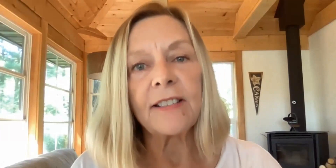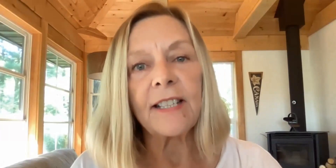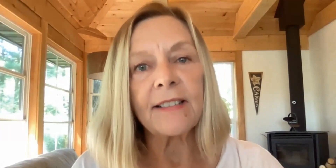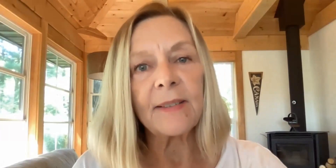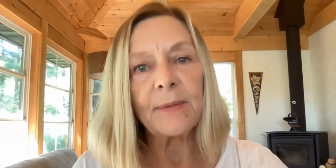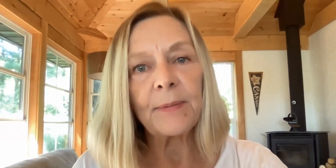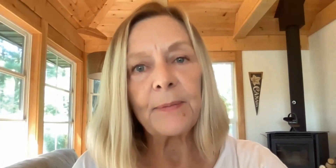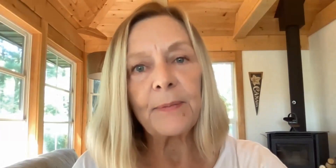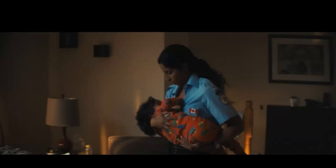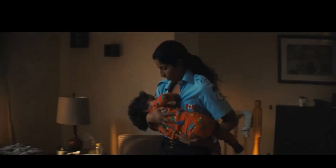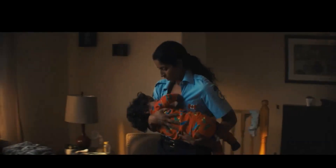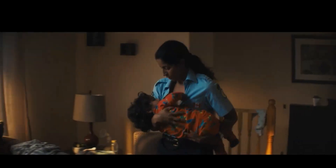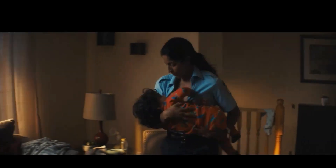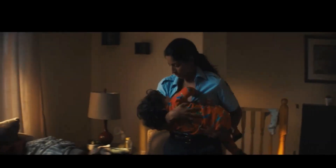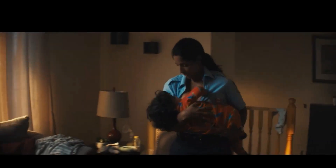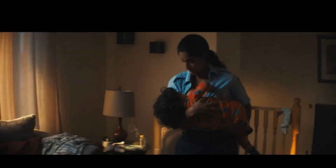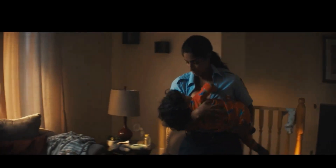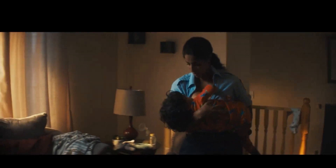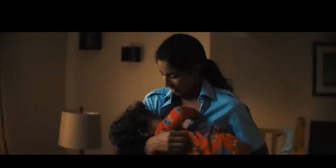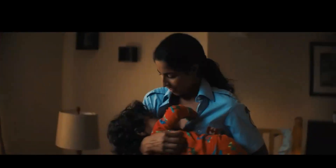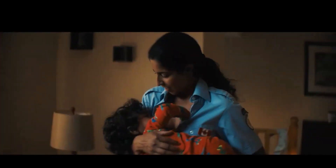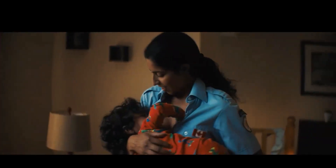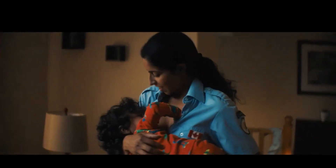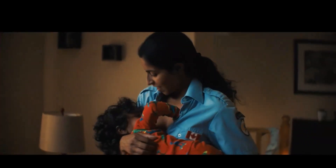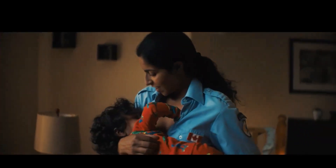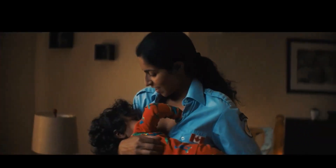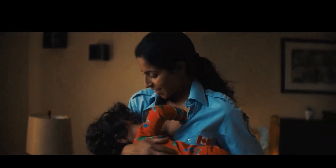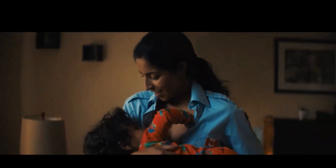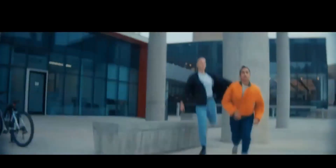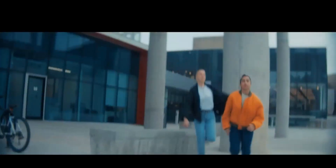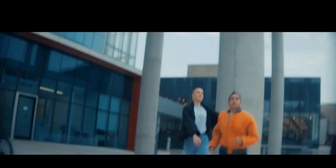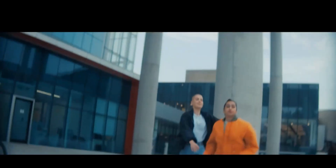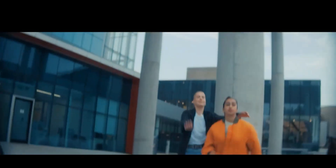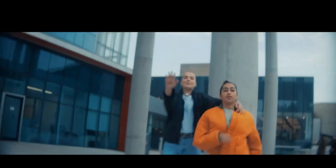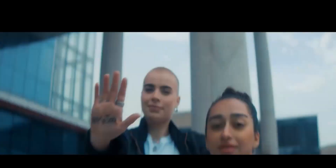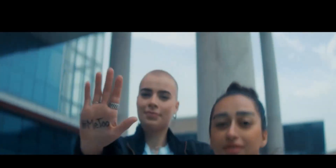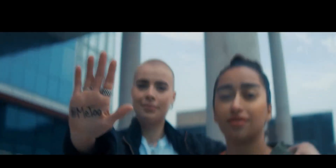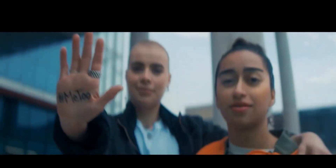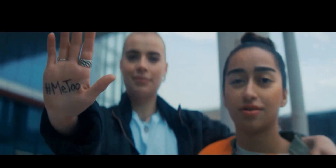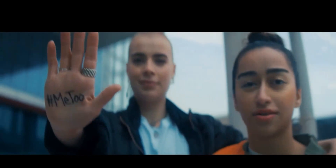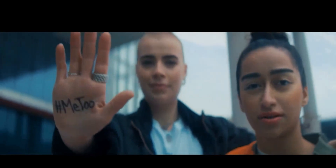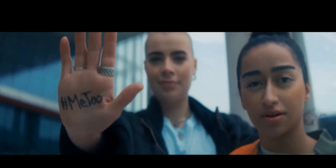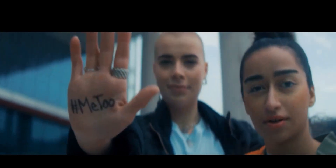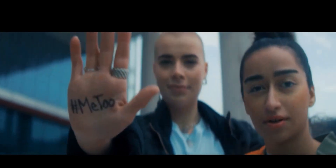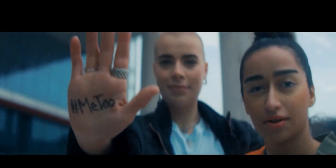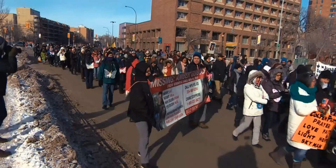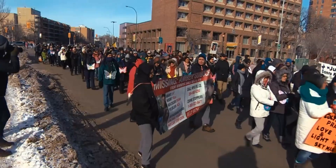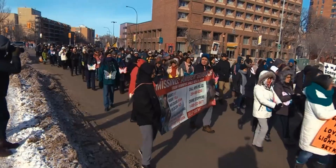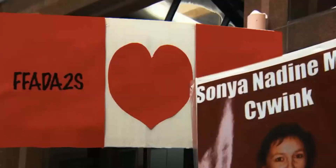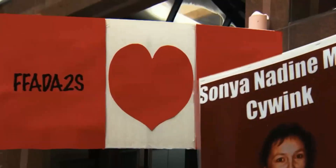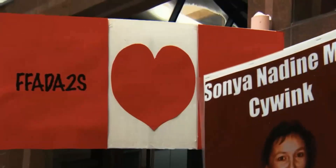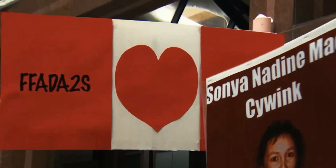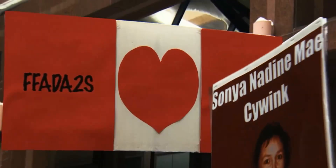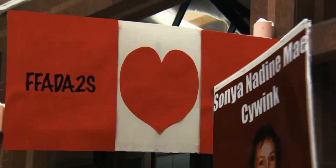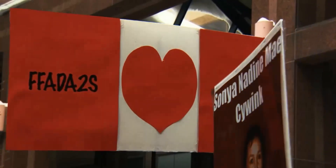and justice. On a travaillé sans relâche. On s'est battu pour la